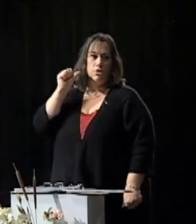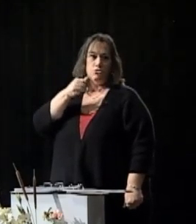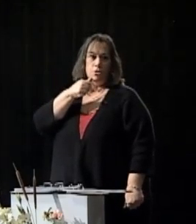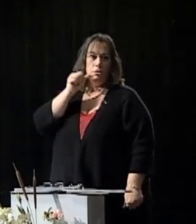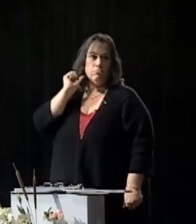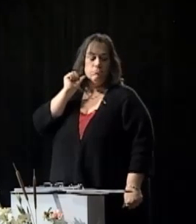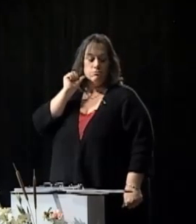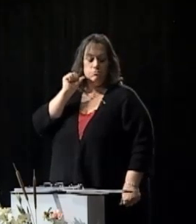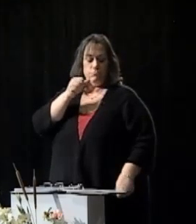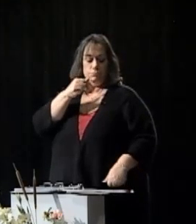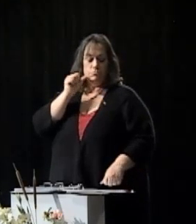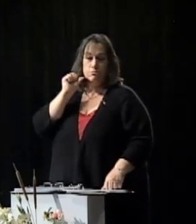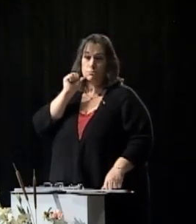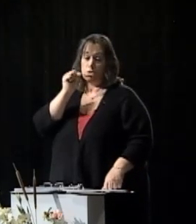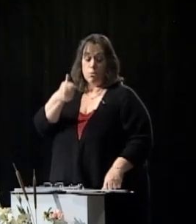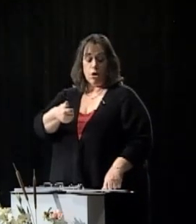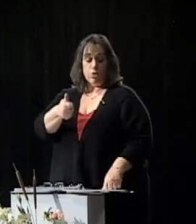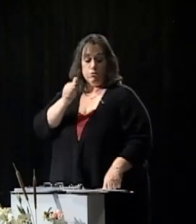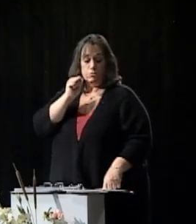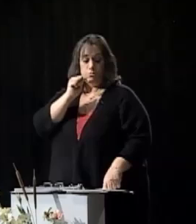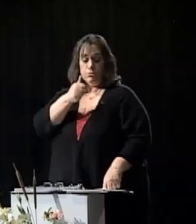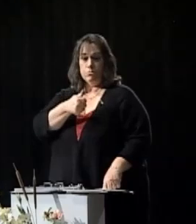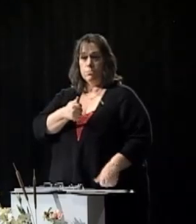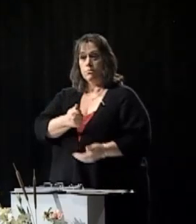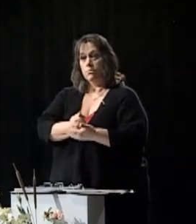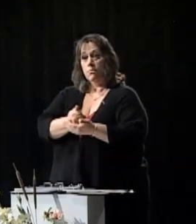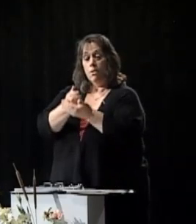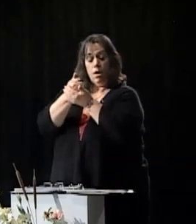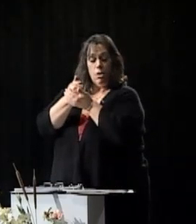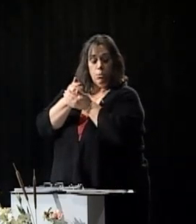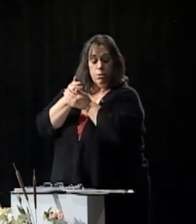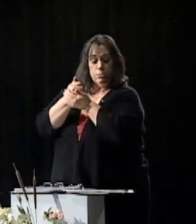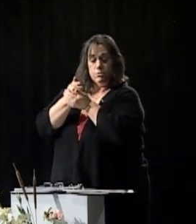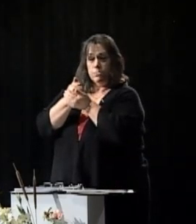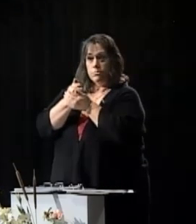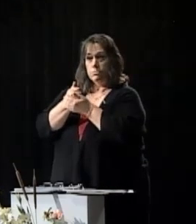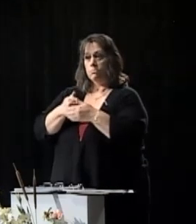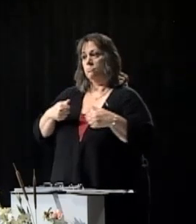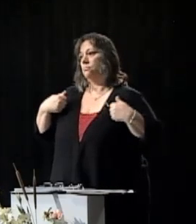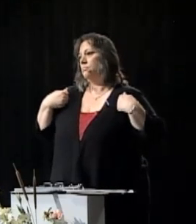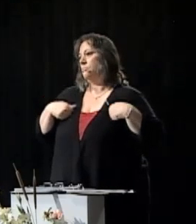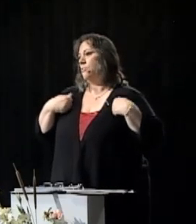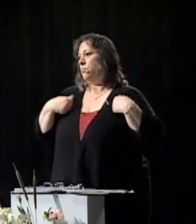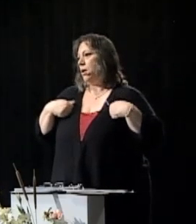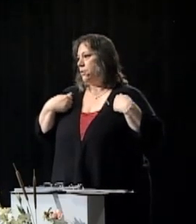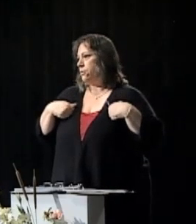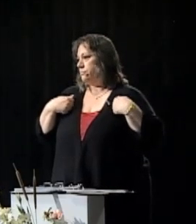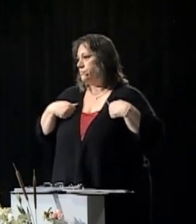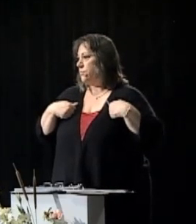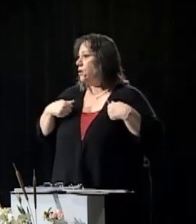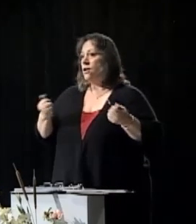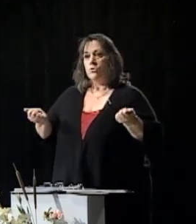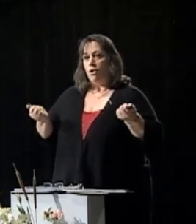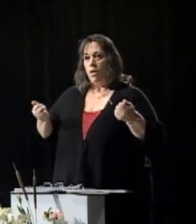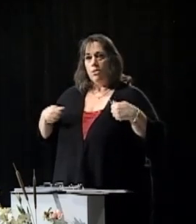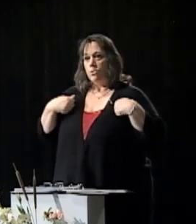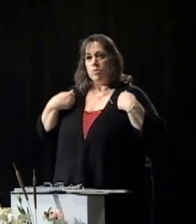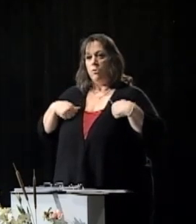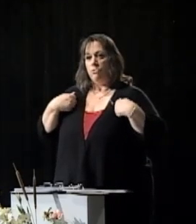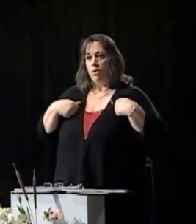Yesterday. Tomorrow. Help. And bath. So all those are performed just